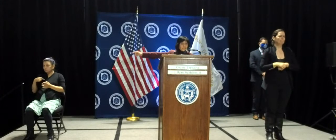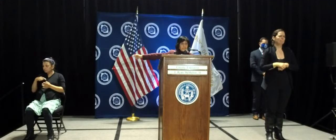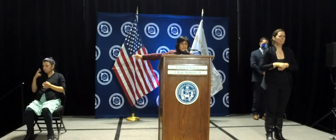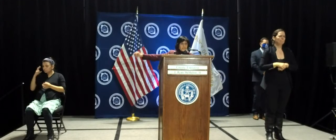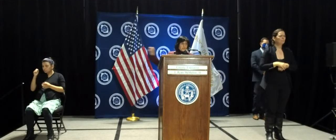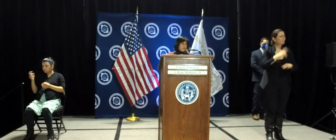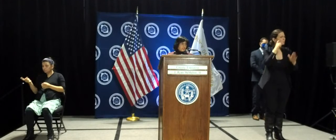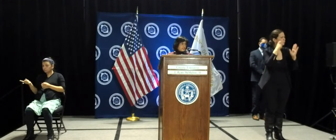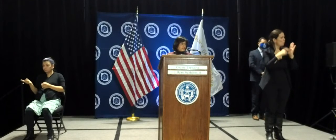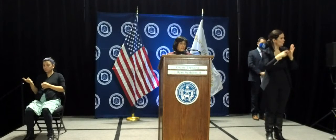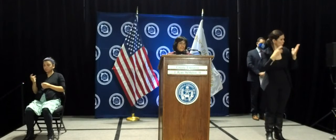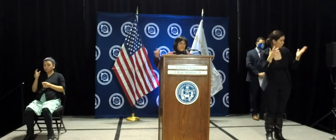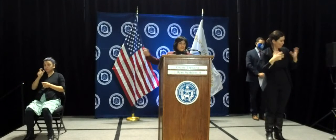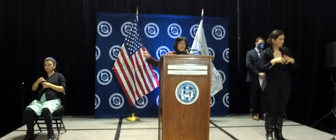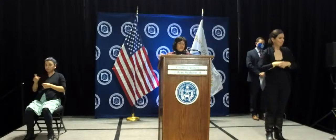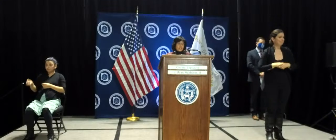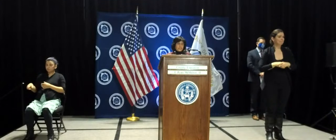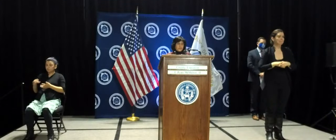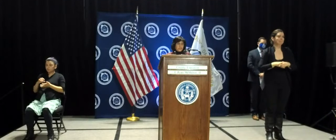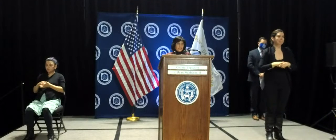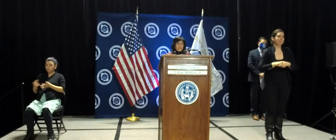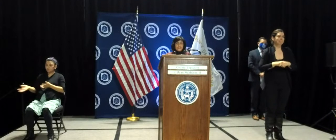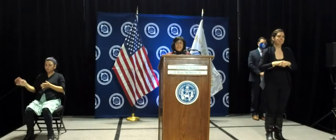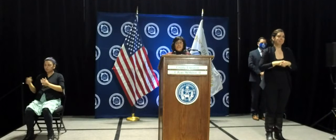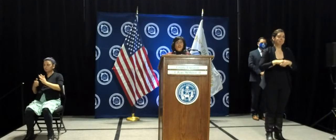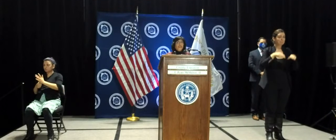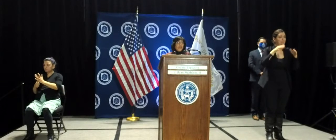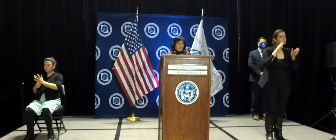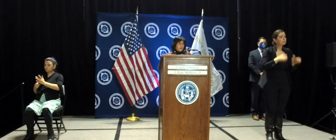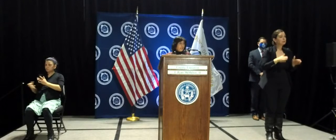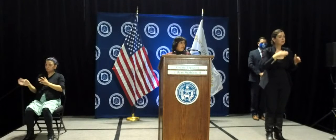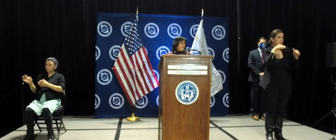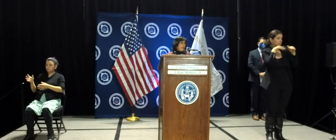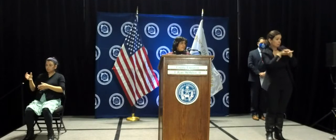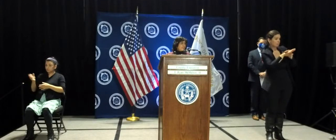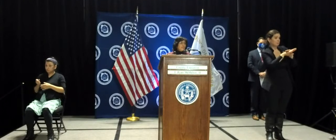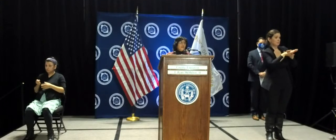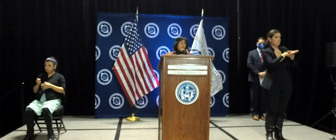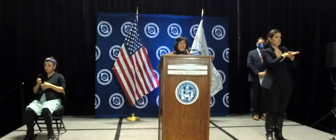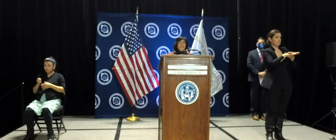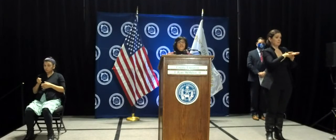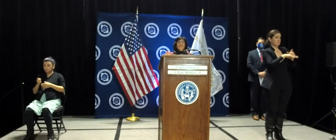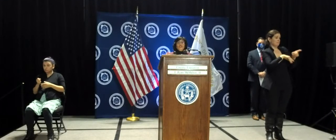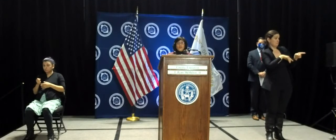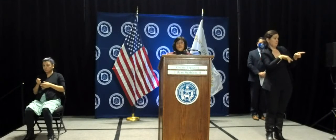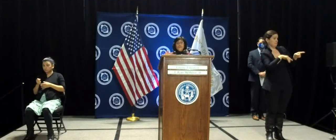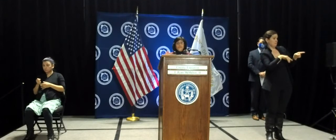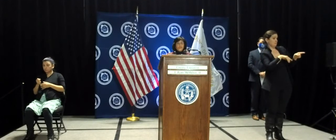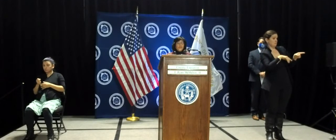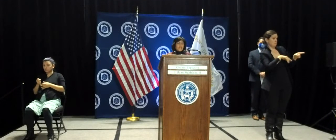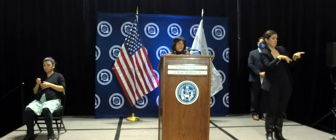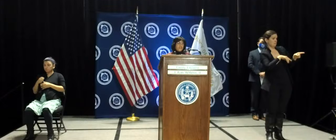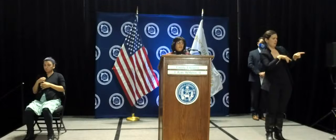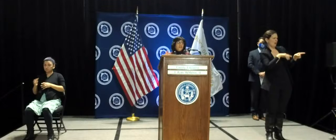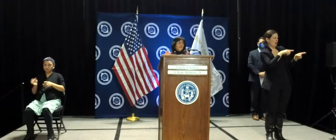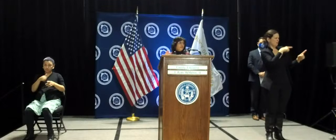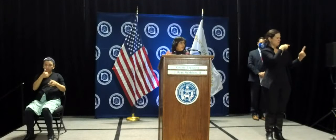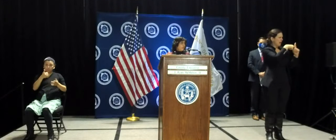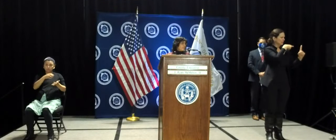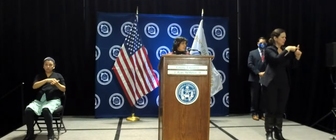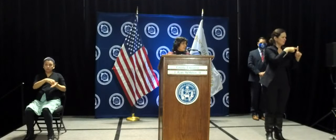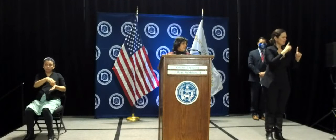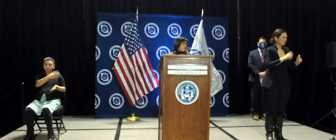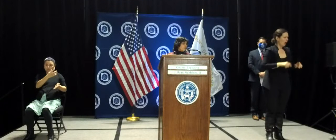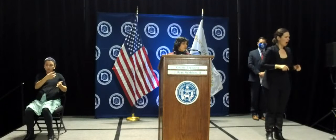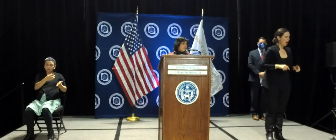go and get tested someplace else. They feel like it's going to be negative. It does not help. I'm asking, please don't do that, because